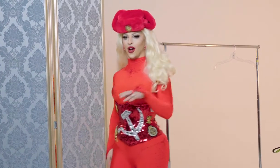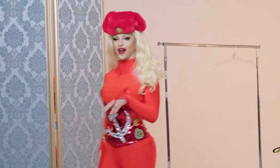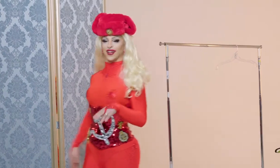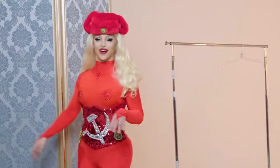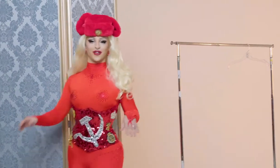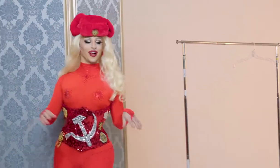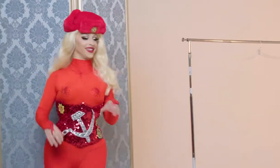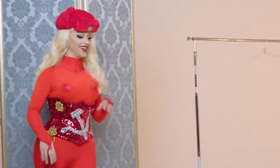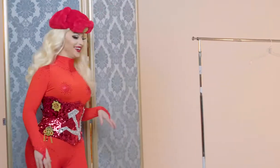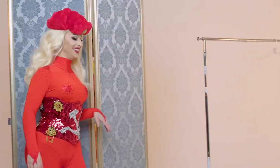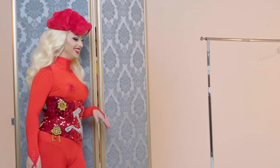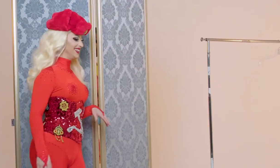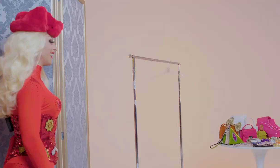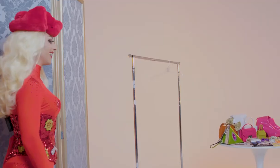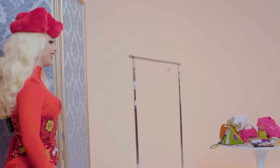All right, are you ready in there?